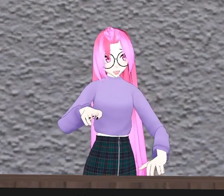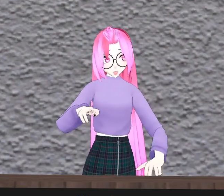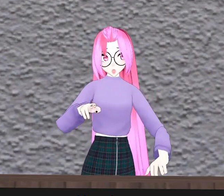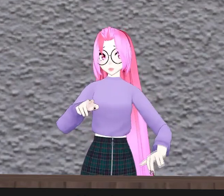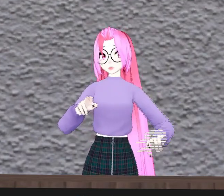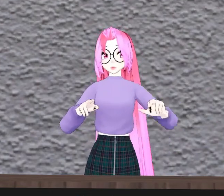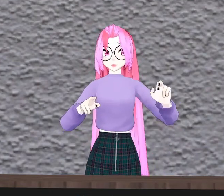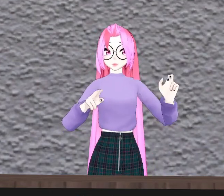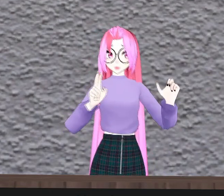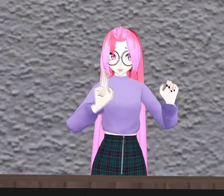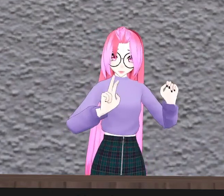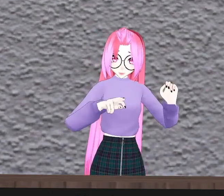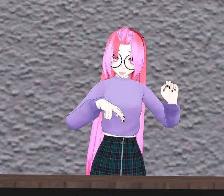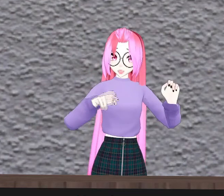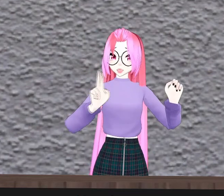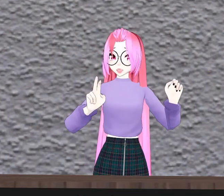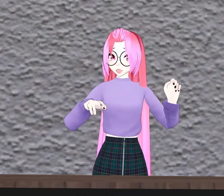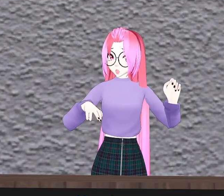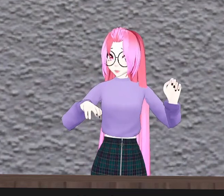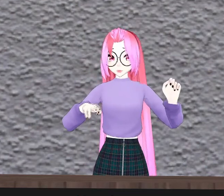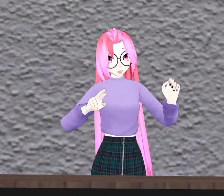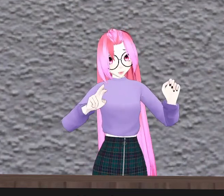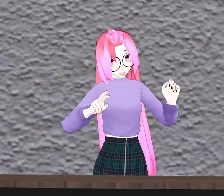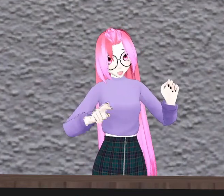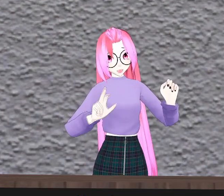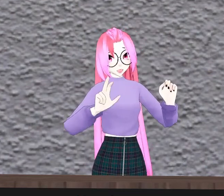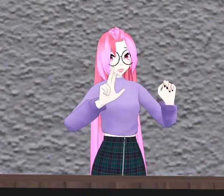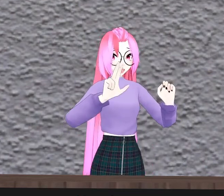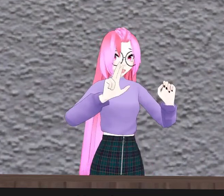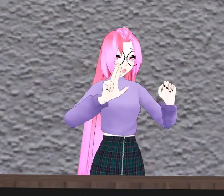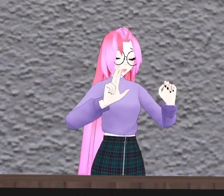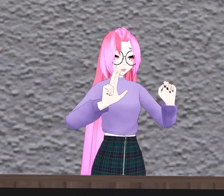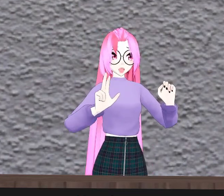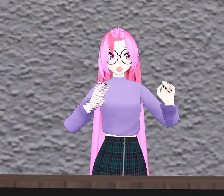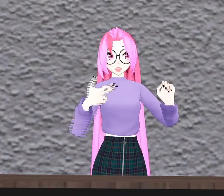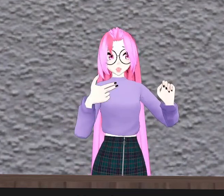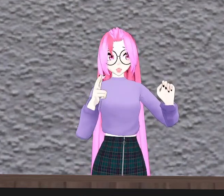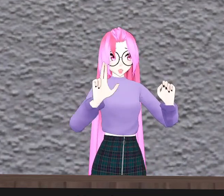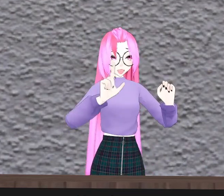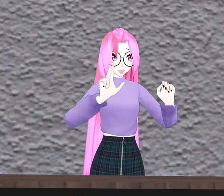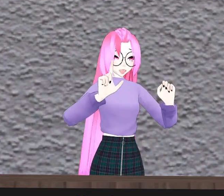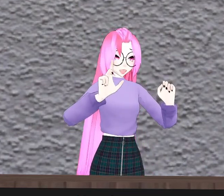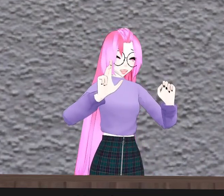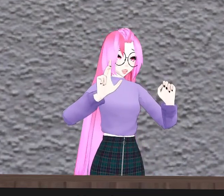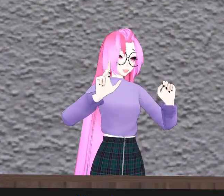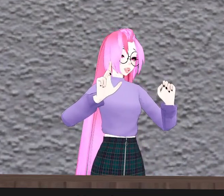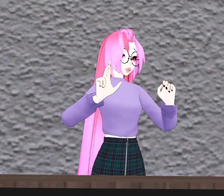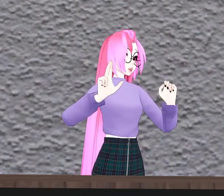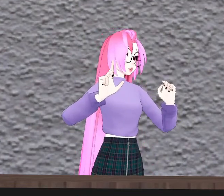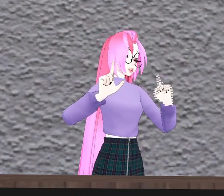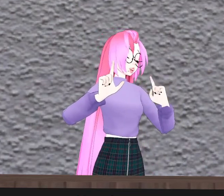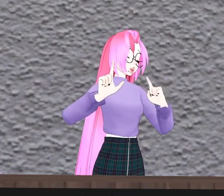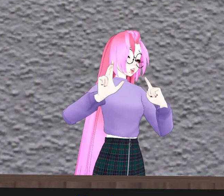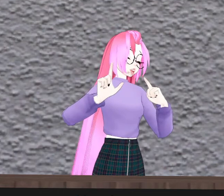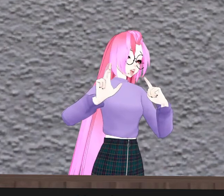22. 22. And all the rest is normal. Wait. First we got this weird one.